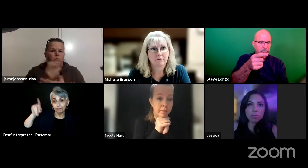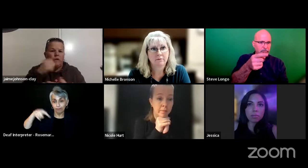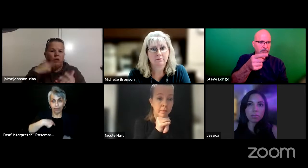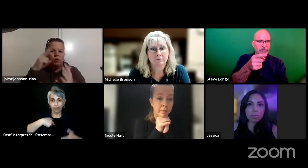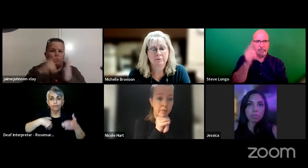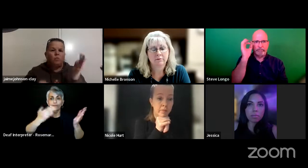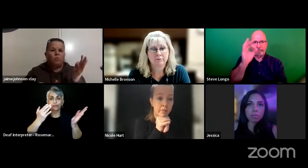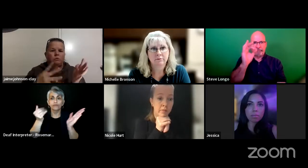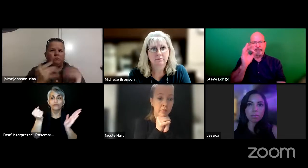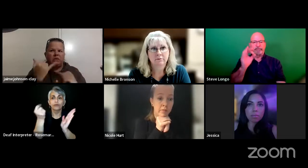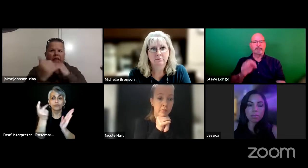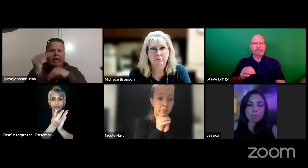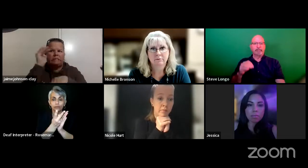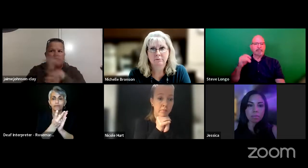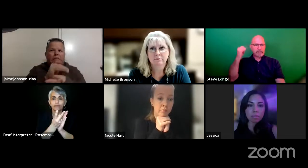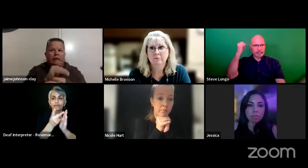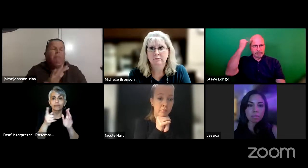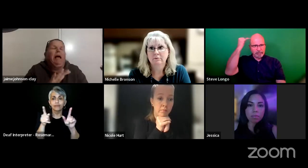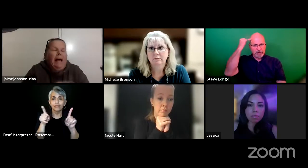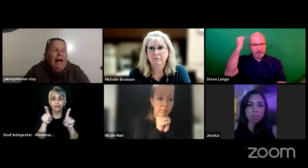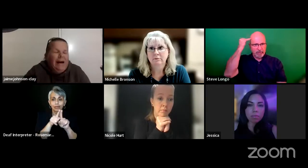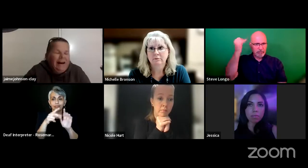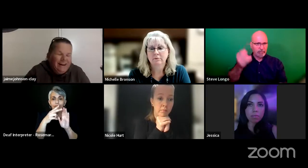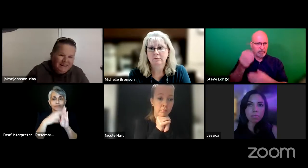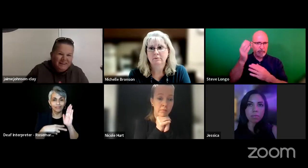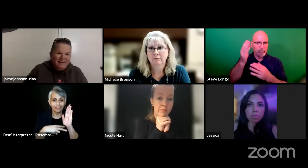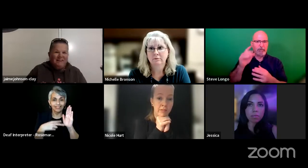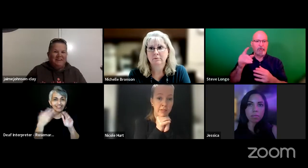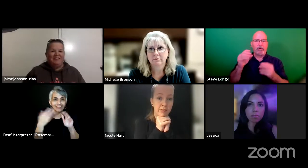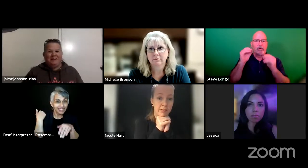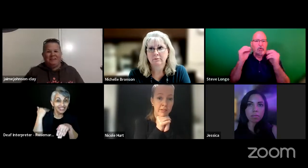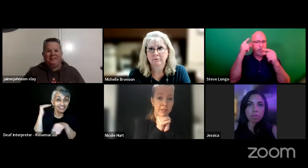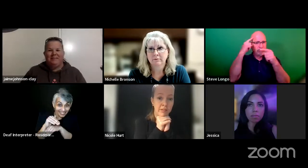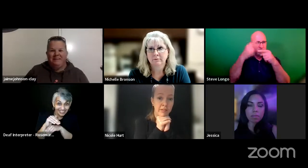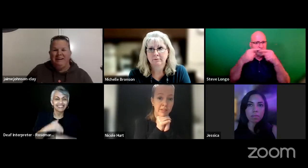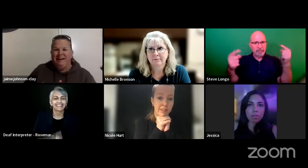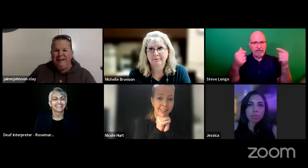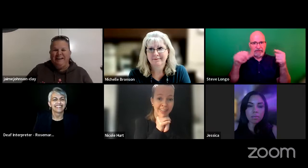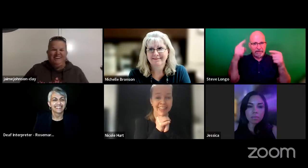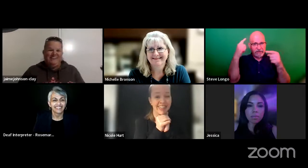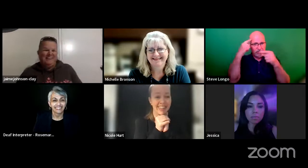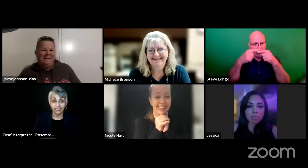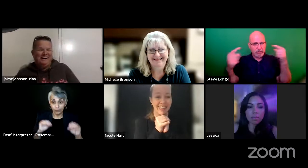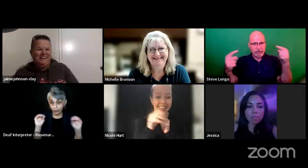Jamie saying, I move to approve the December board minutes as read.